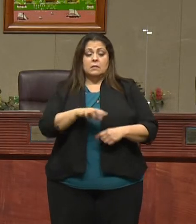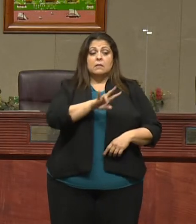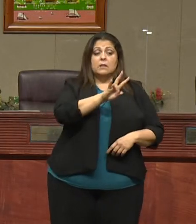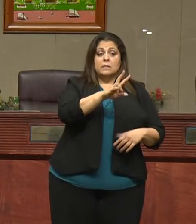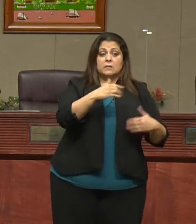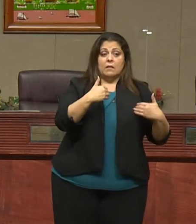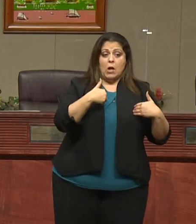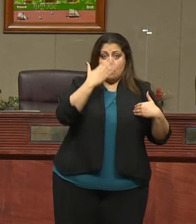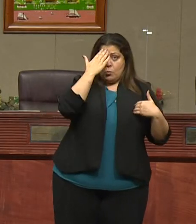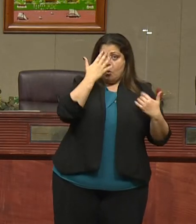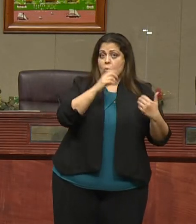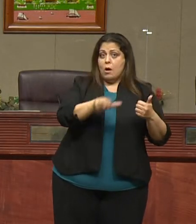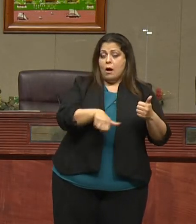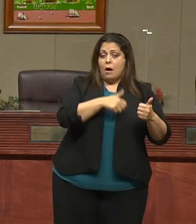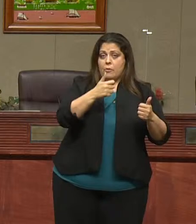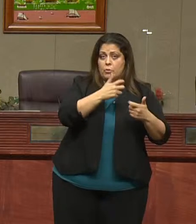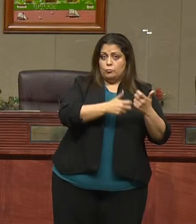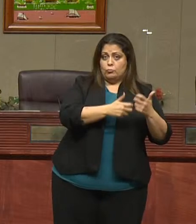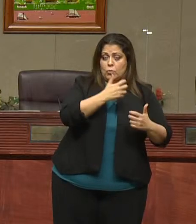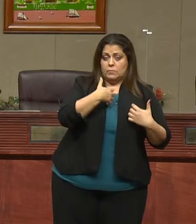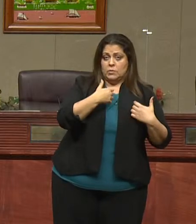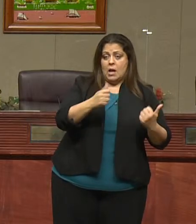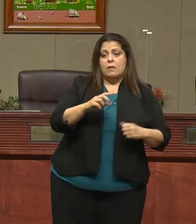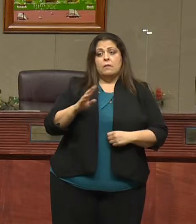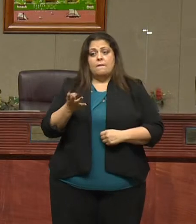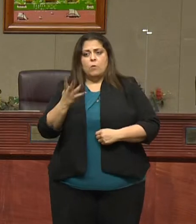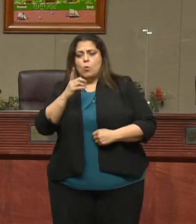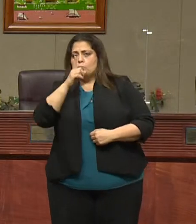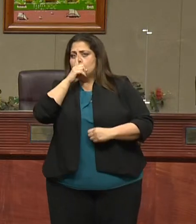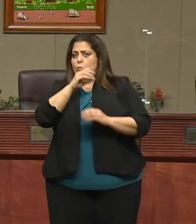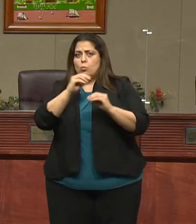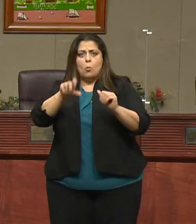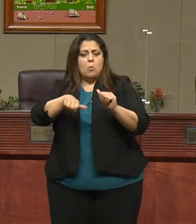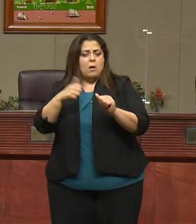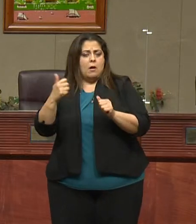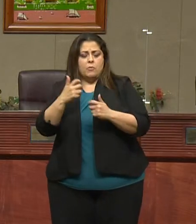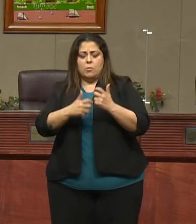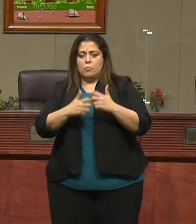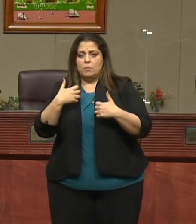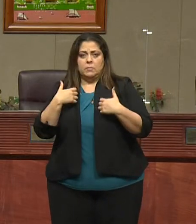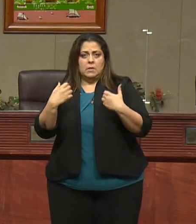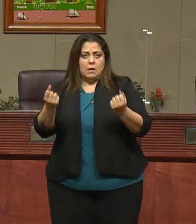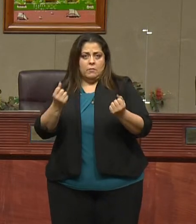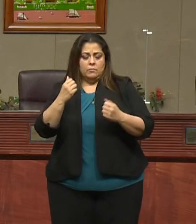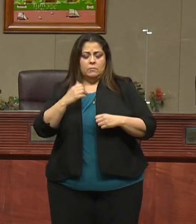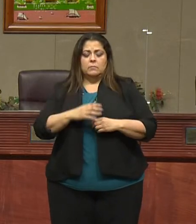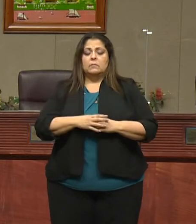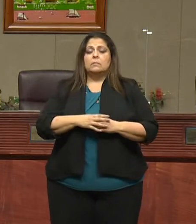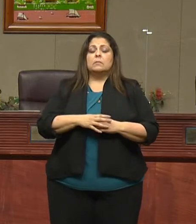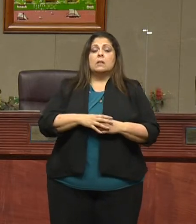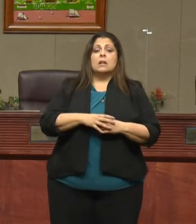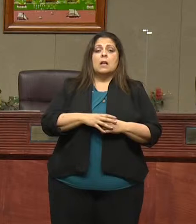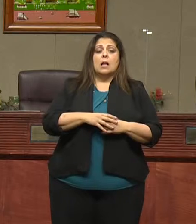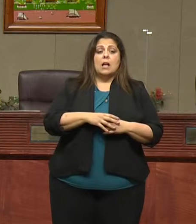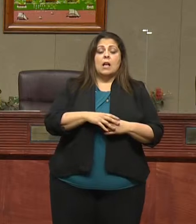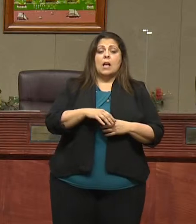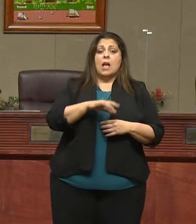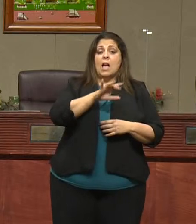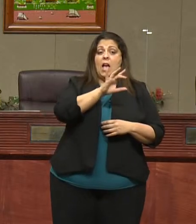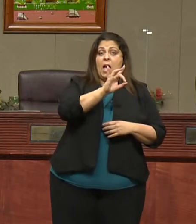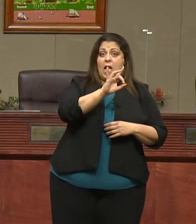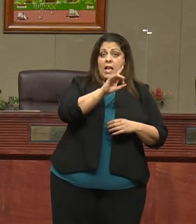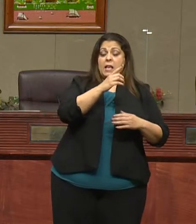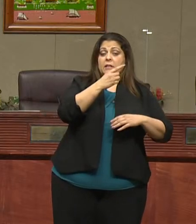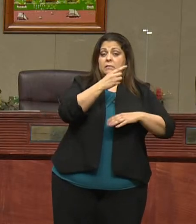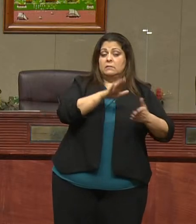had known underlying health conditions. 4 had no known underlying health conditions. 8 dates of death are from